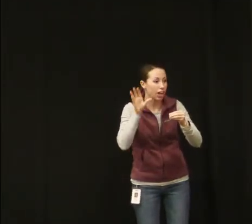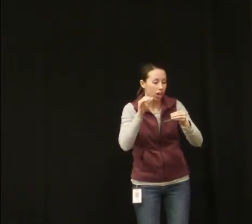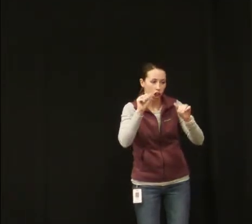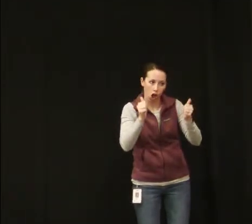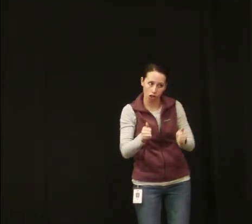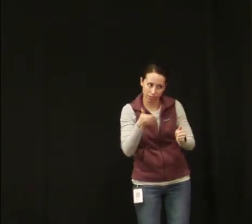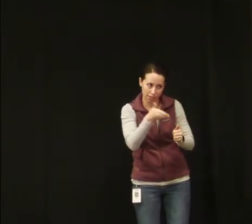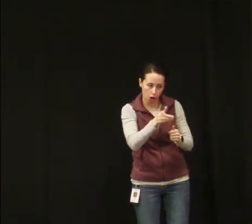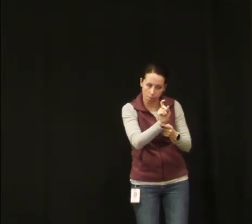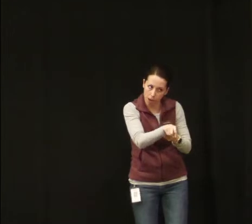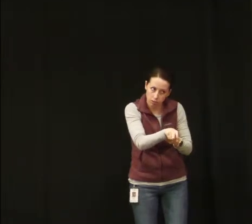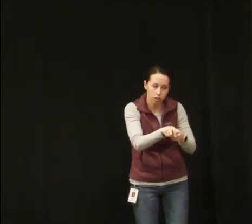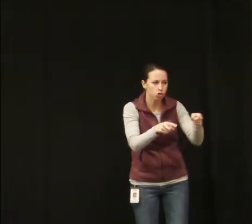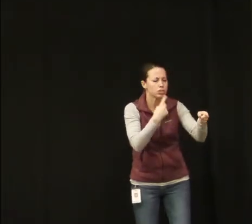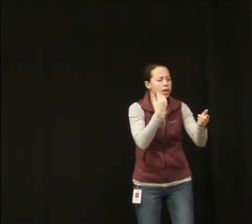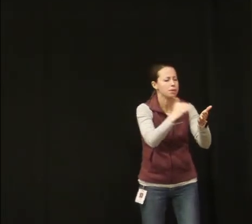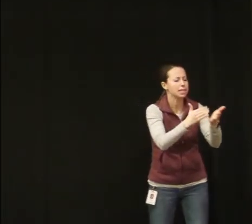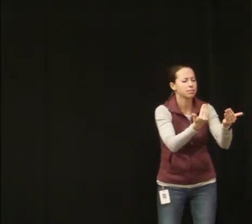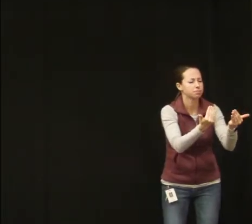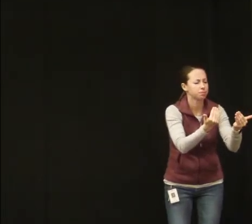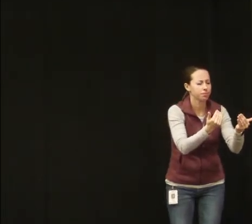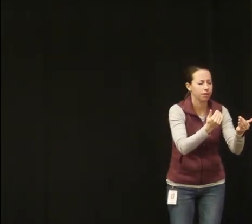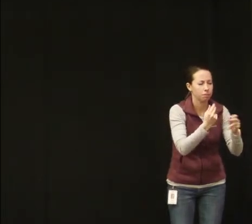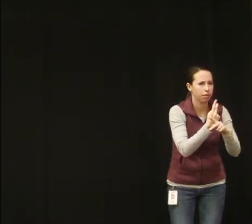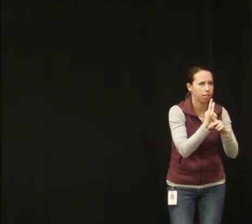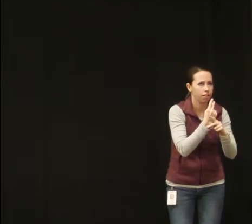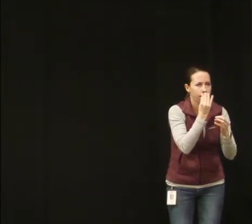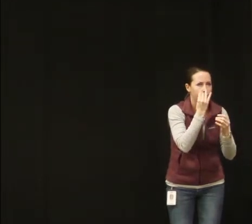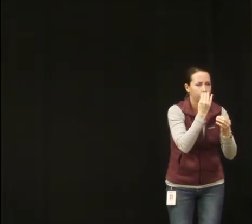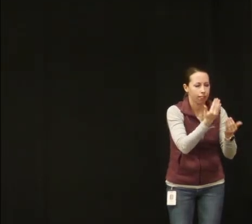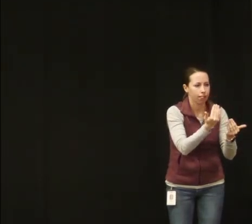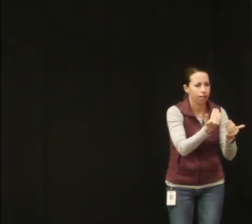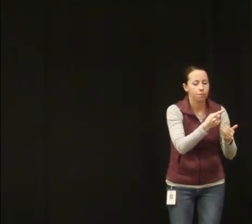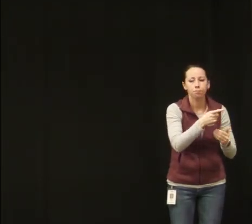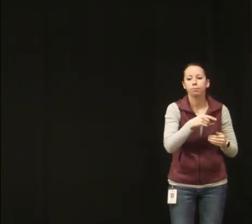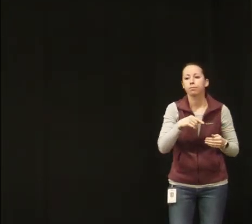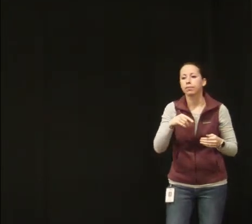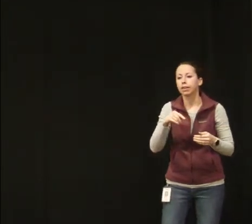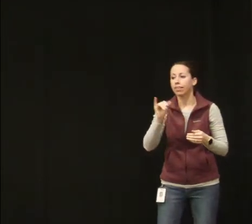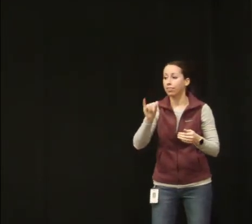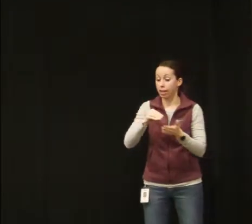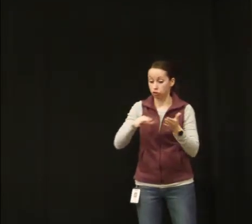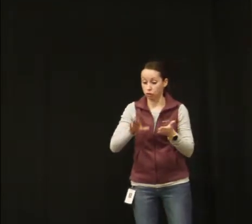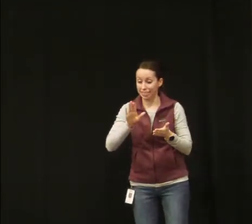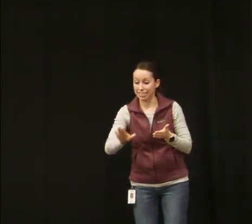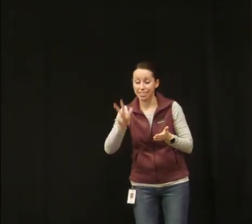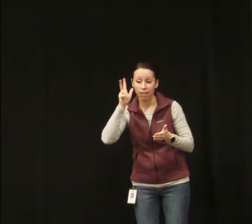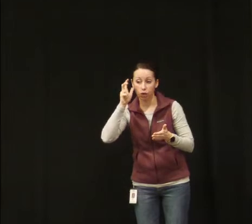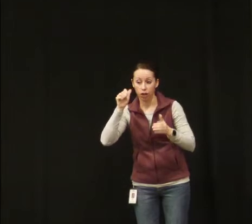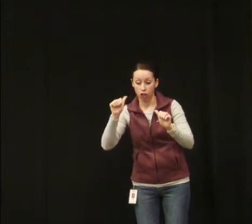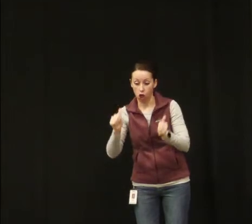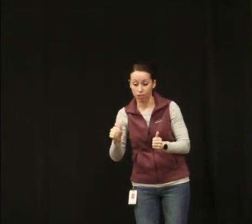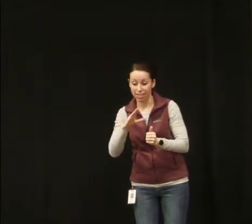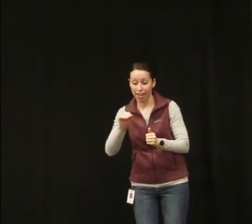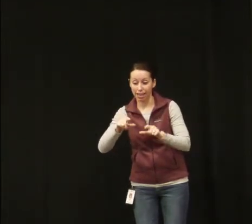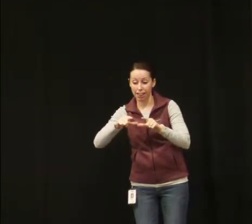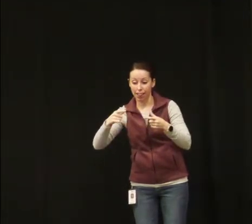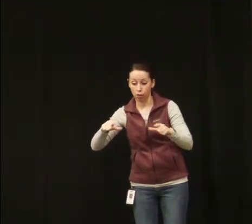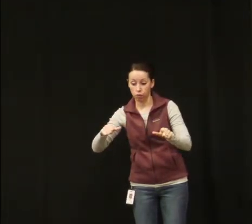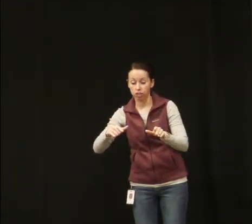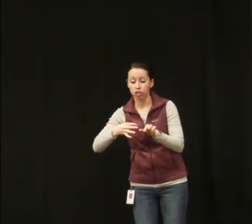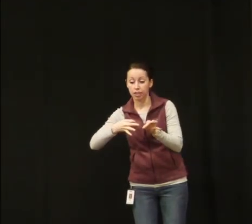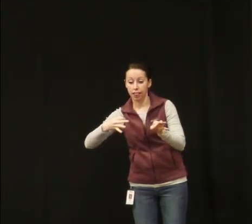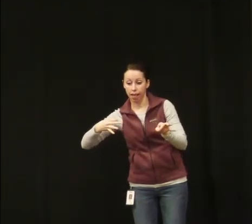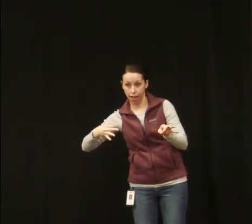So you could say that one more time, because I could figure out how to get it in there. Say it one more So time. Clement's hearing loss and language delays